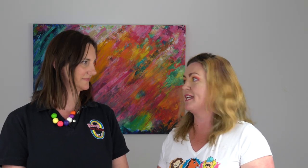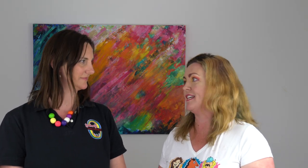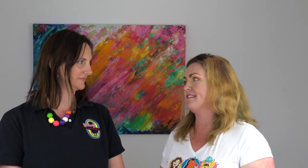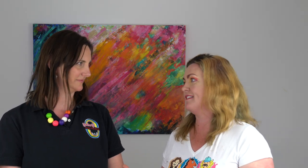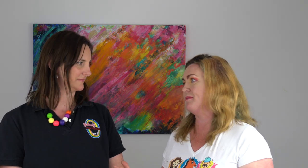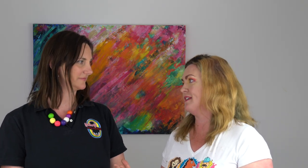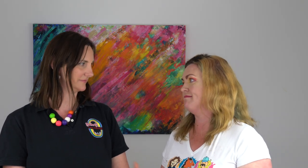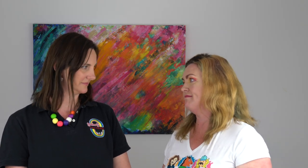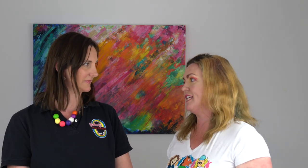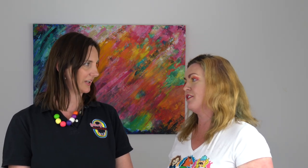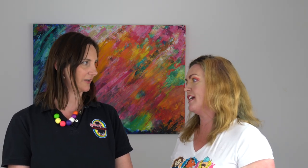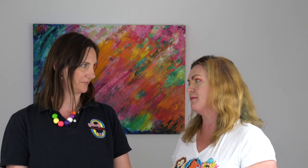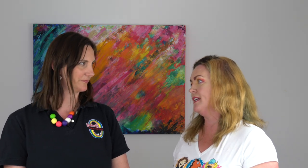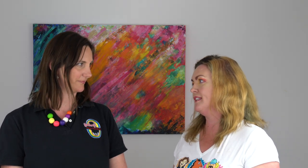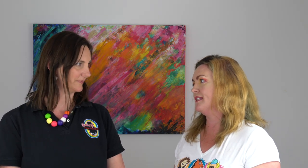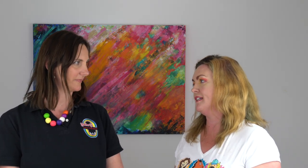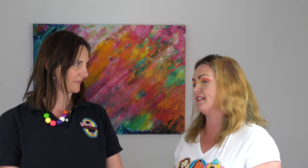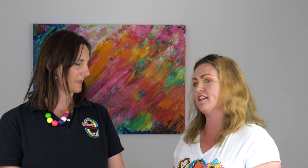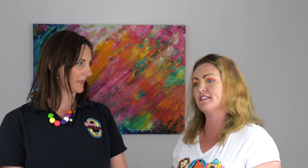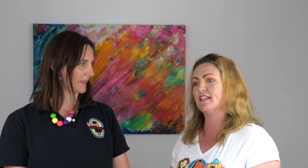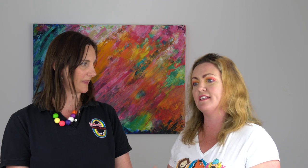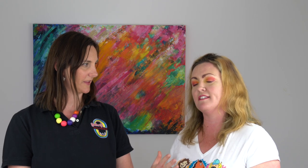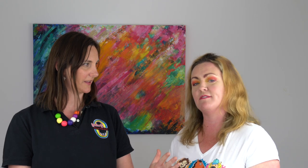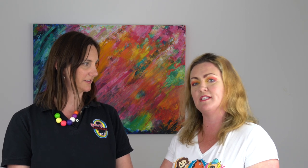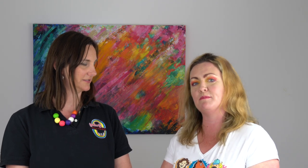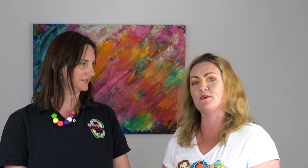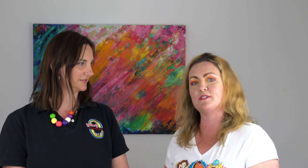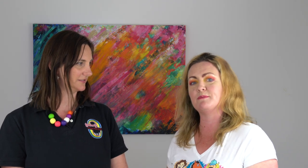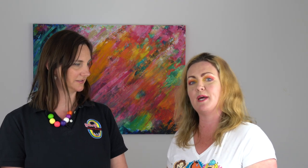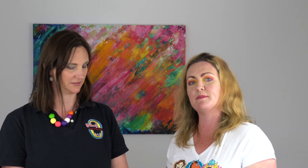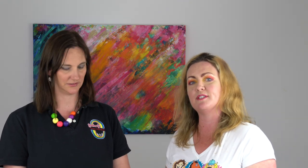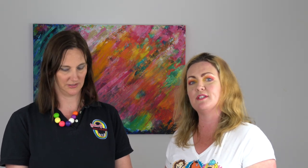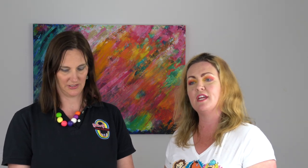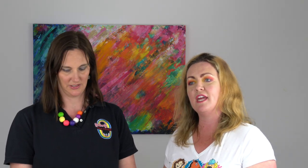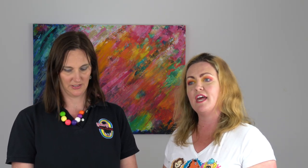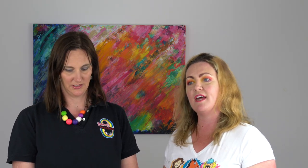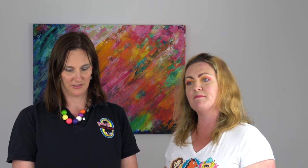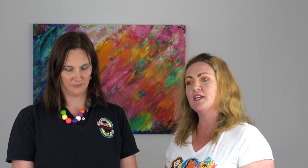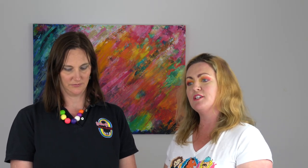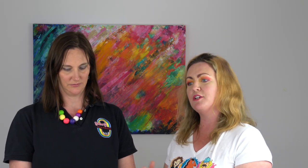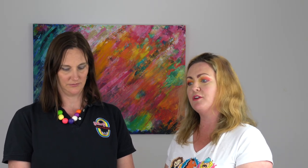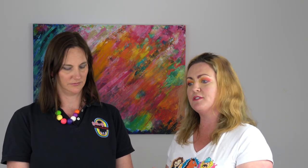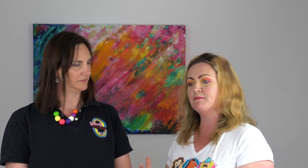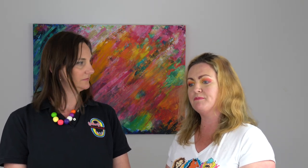get, that we interact with, that I just think it's really important to be able to show some